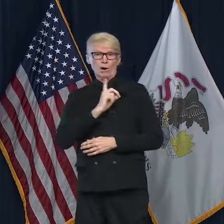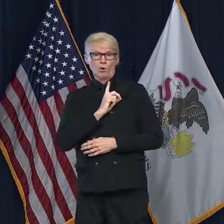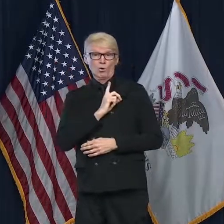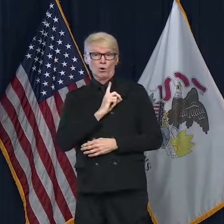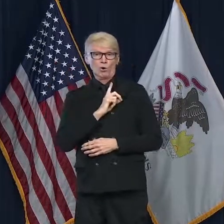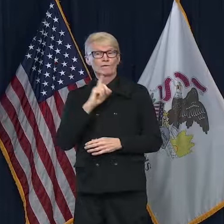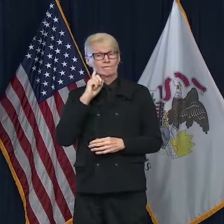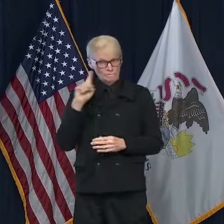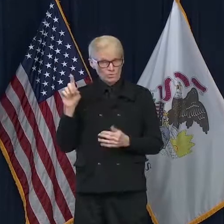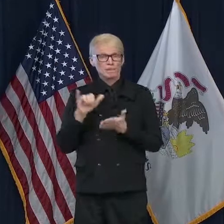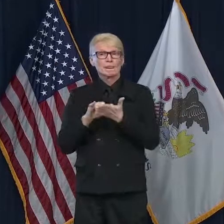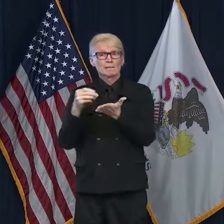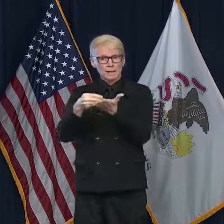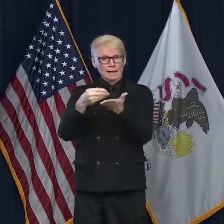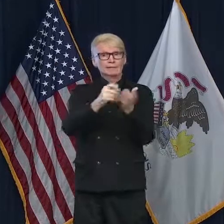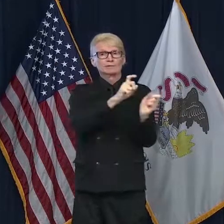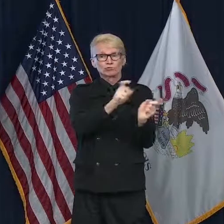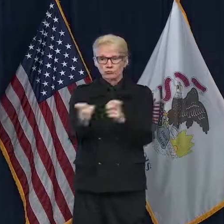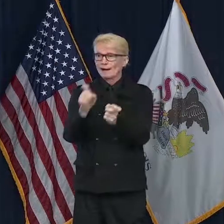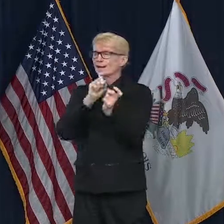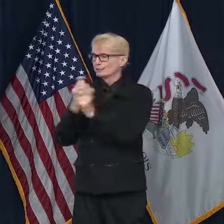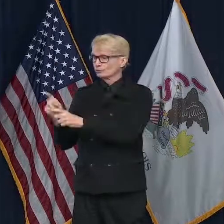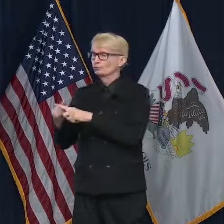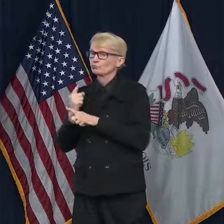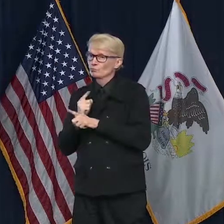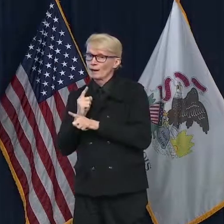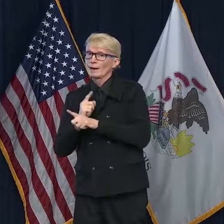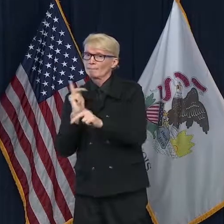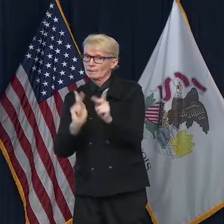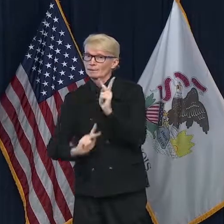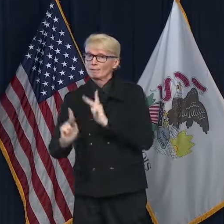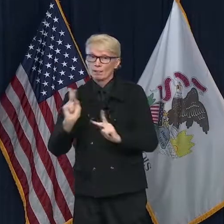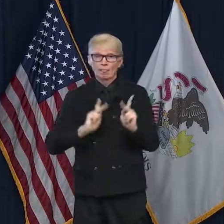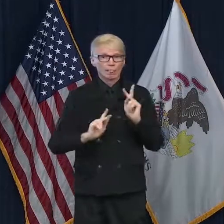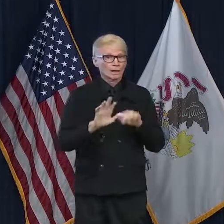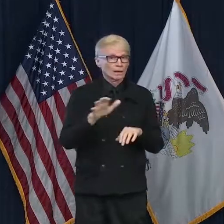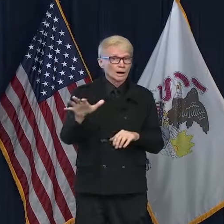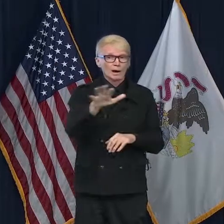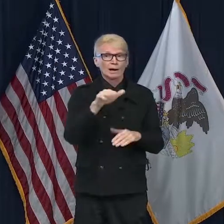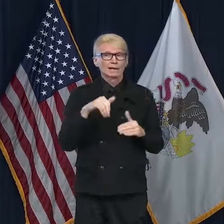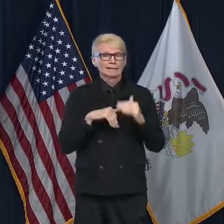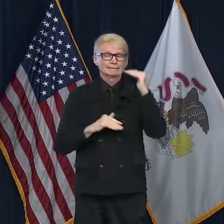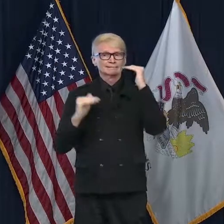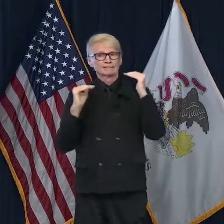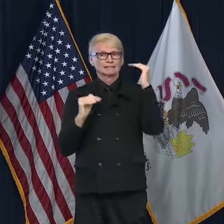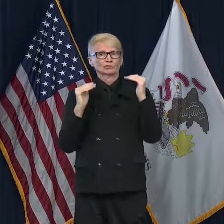we're getting those grants to the right places and the right people in disadvantaged